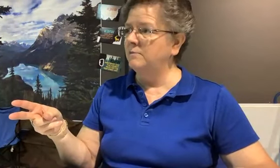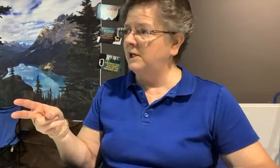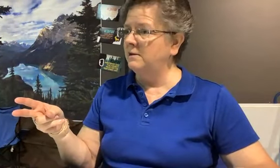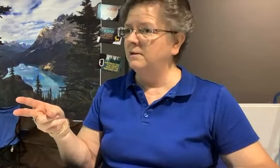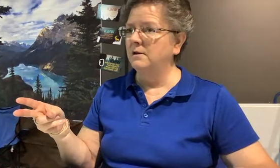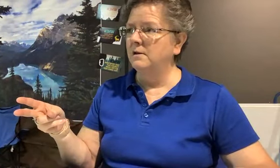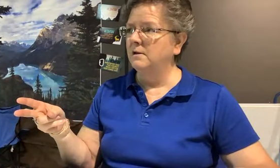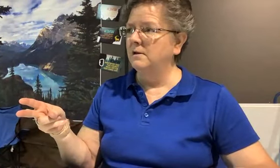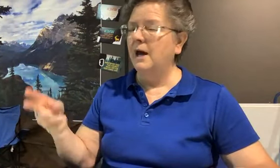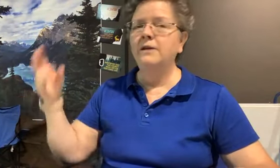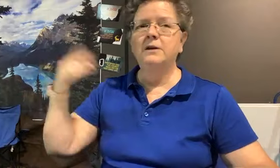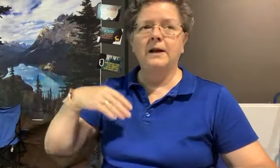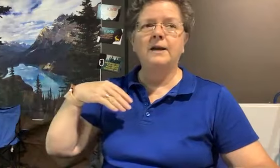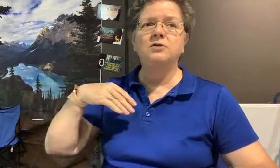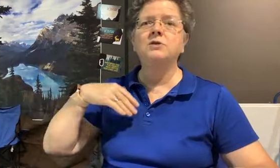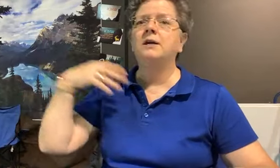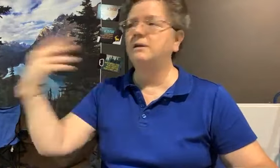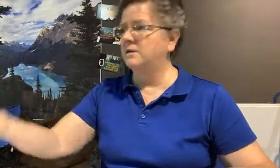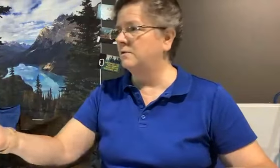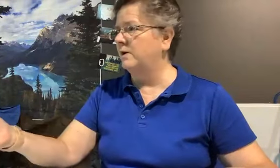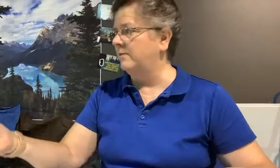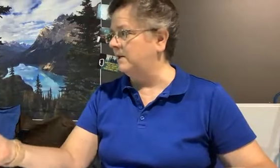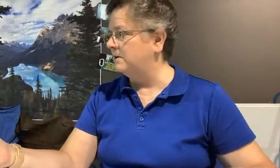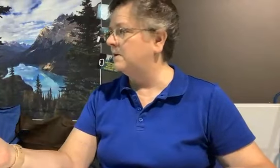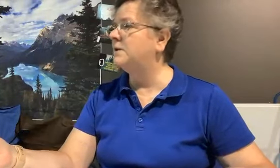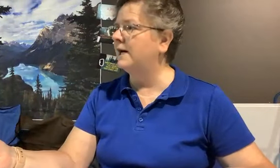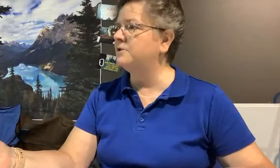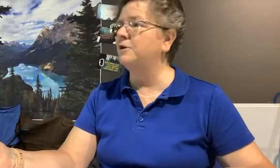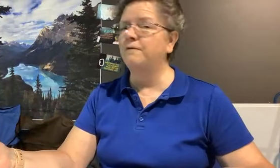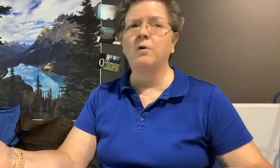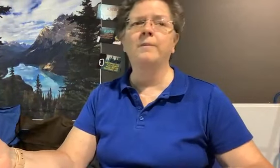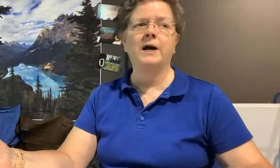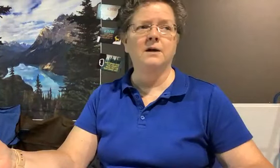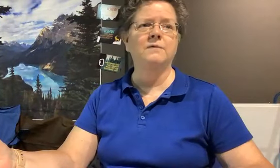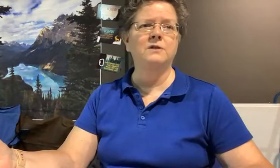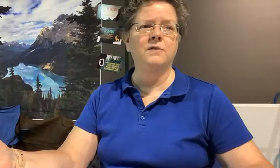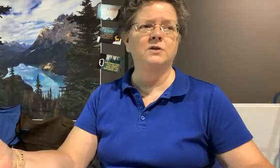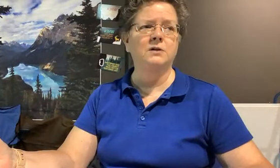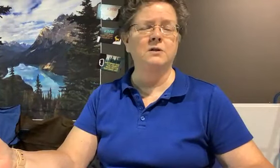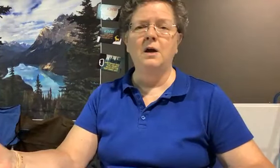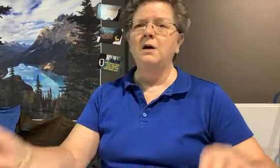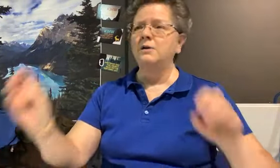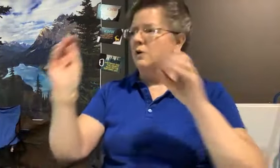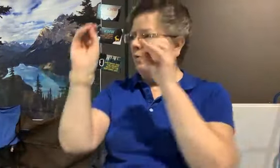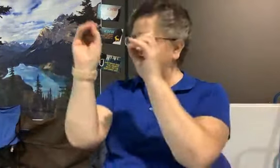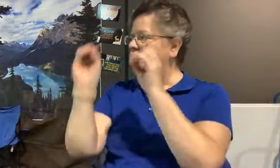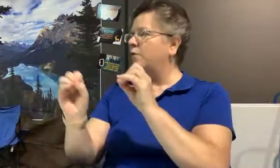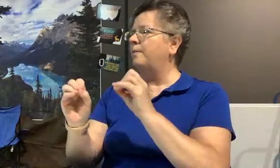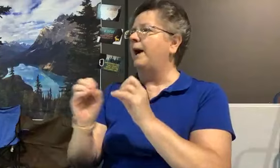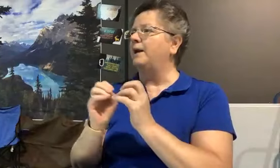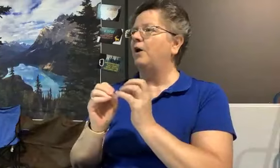mean? And then an angel saying, this is what it means. That's the format of these visions. Knowing the format helped